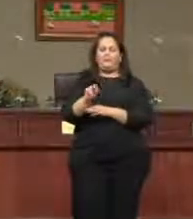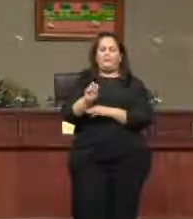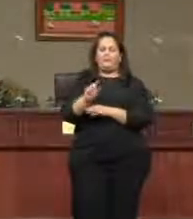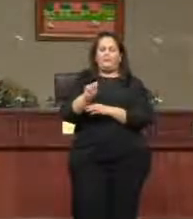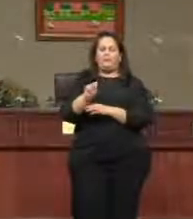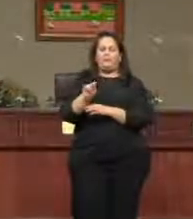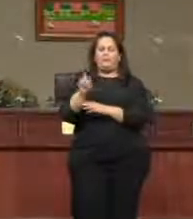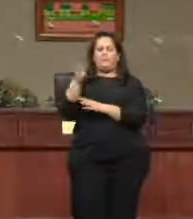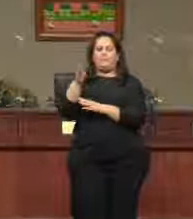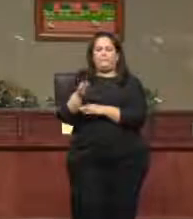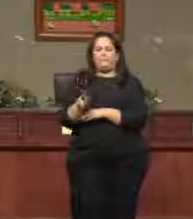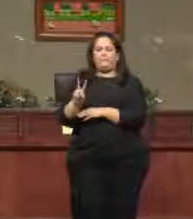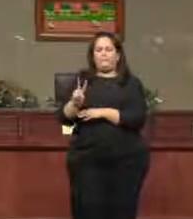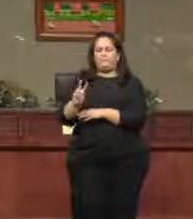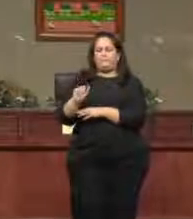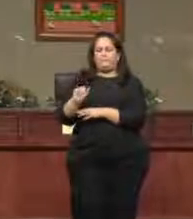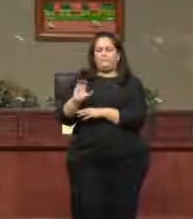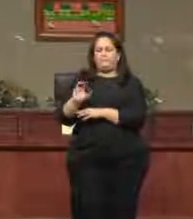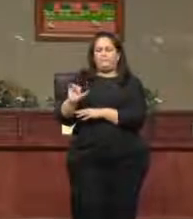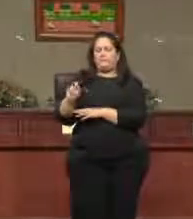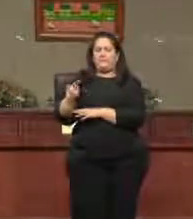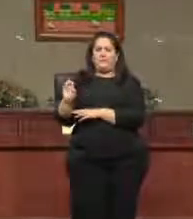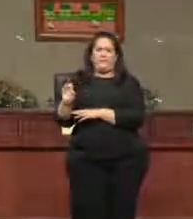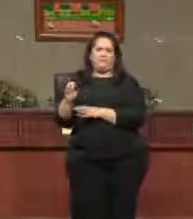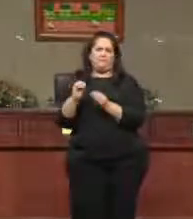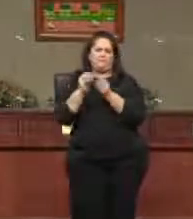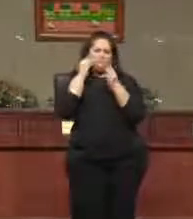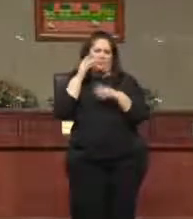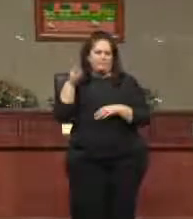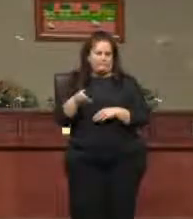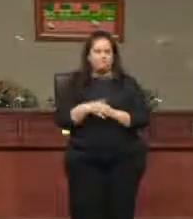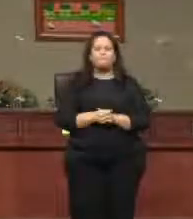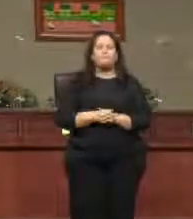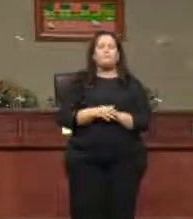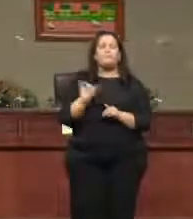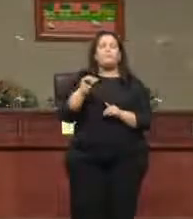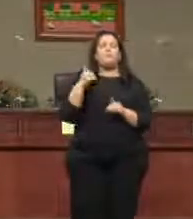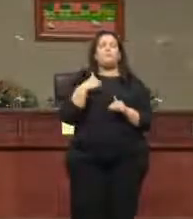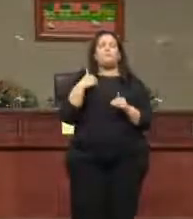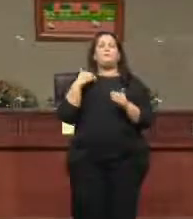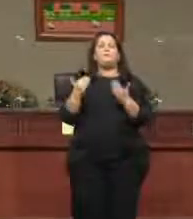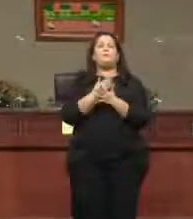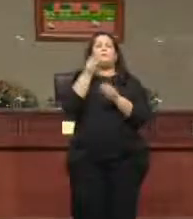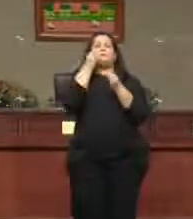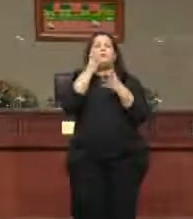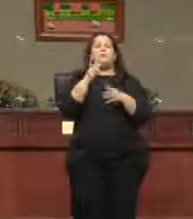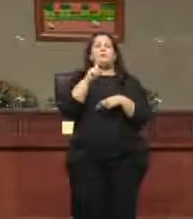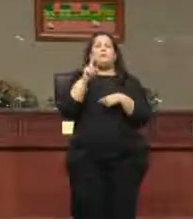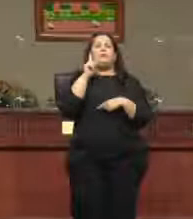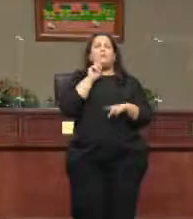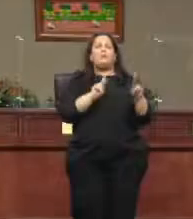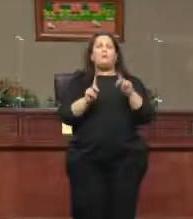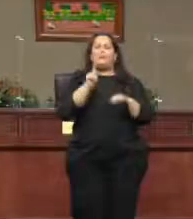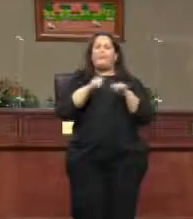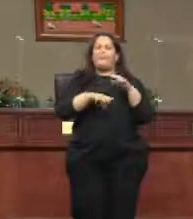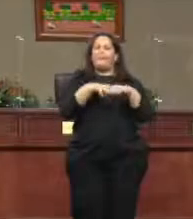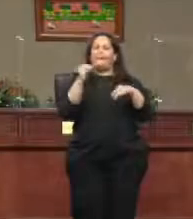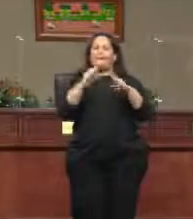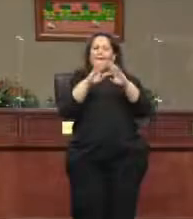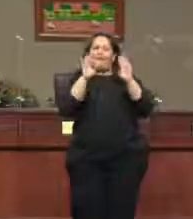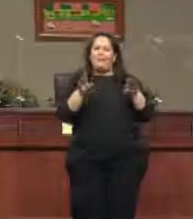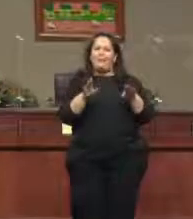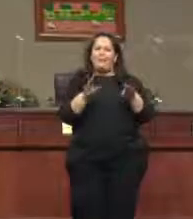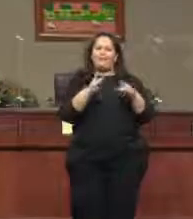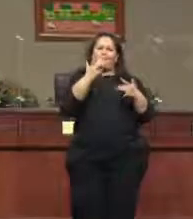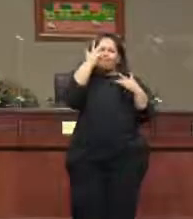ocfl.net/vaccine for more details. We also have updated information for homebound residents.